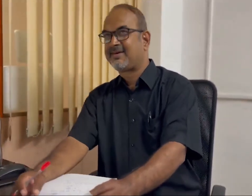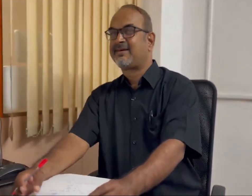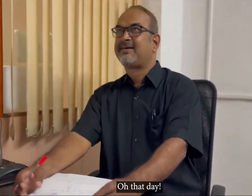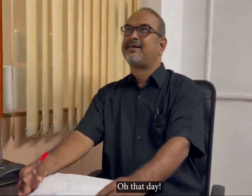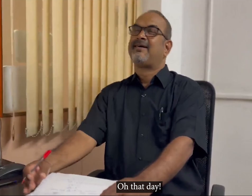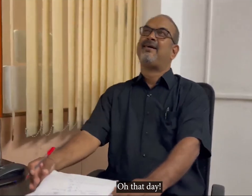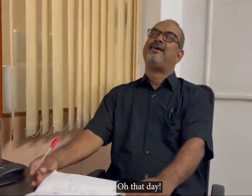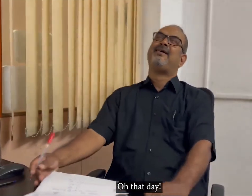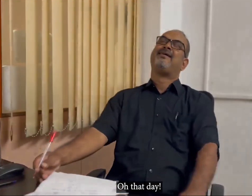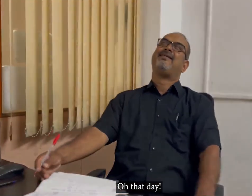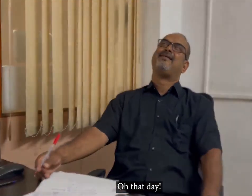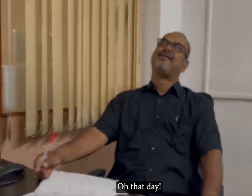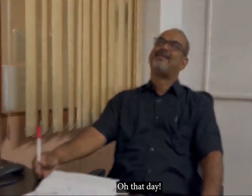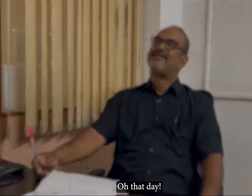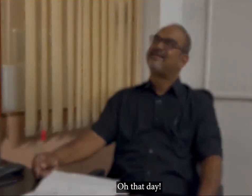Have the day... day...